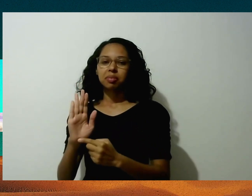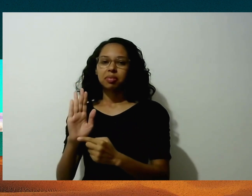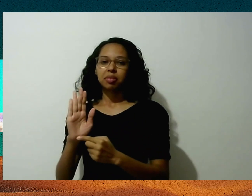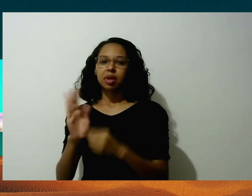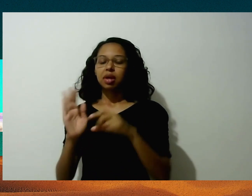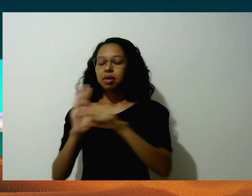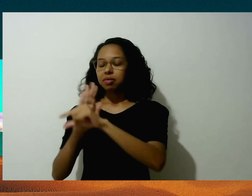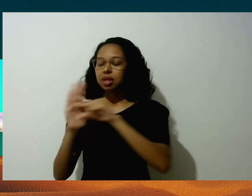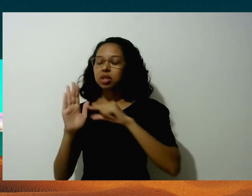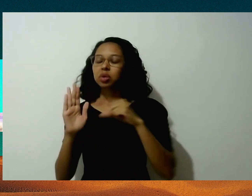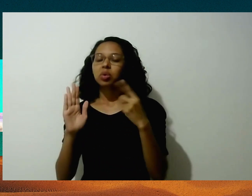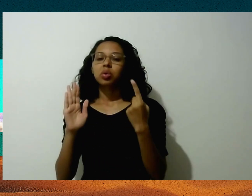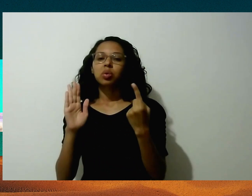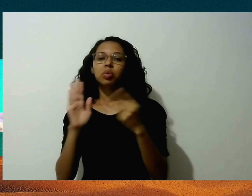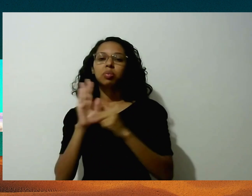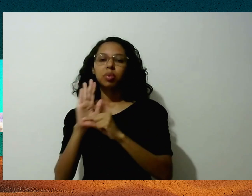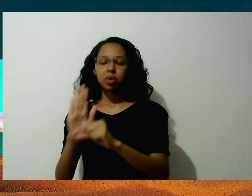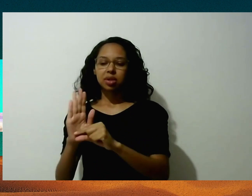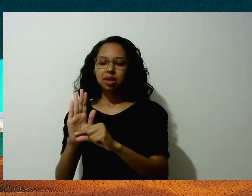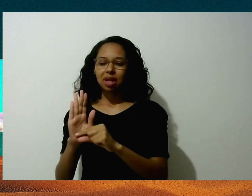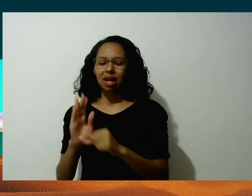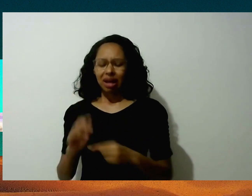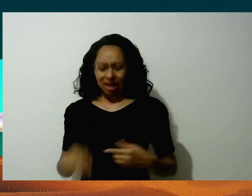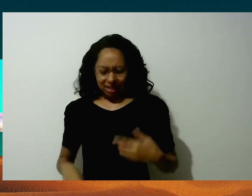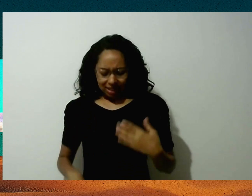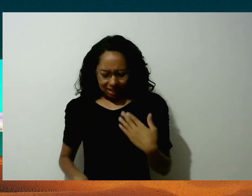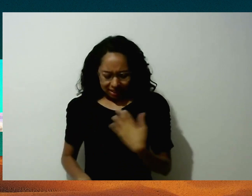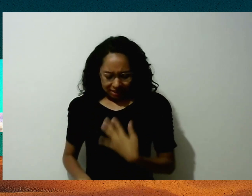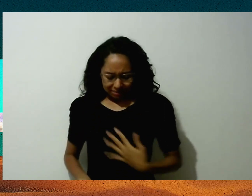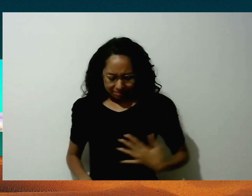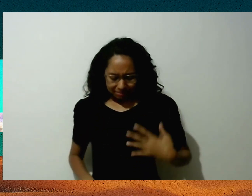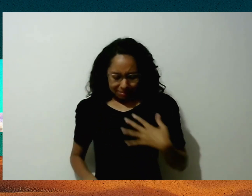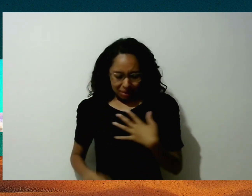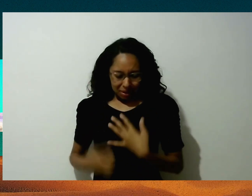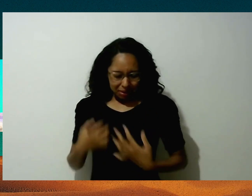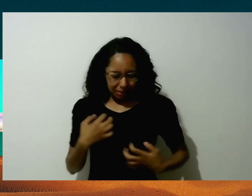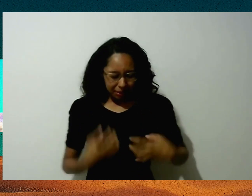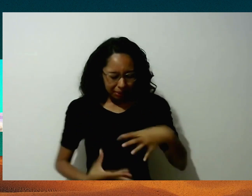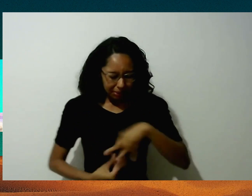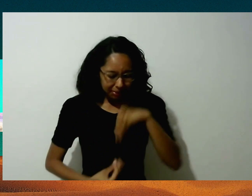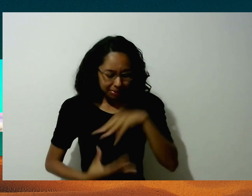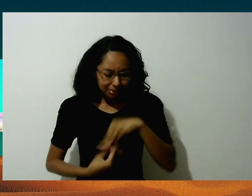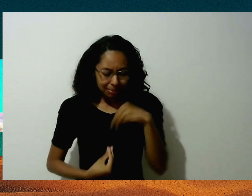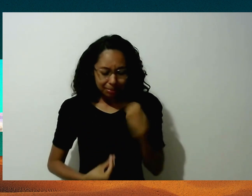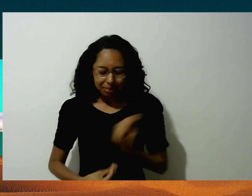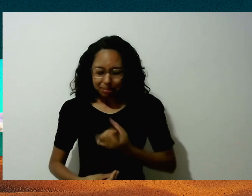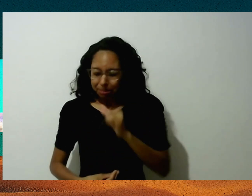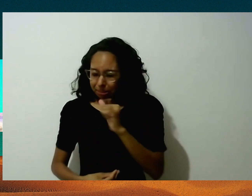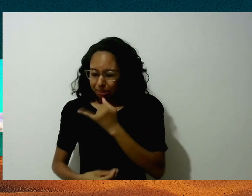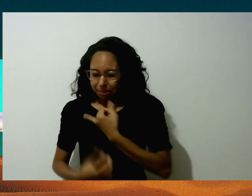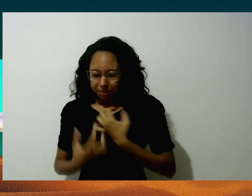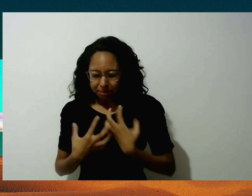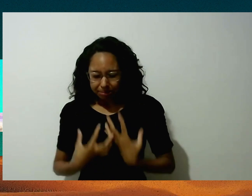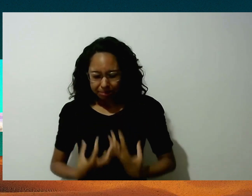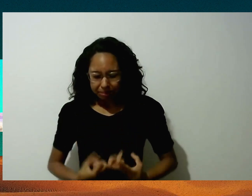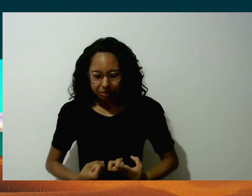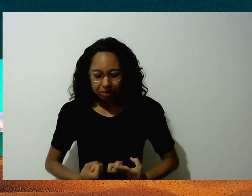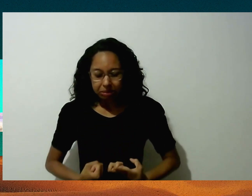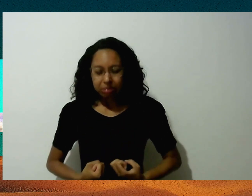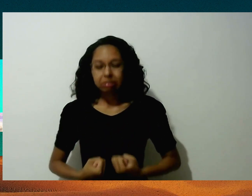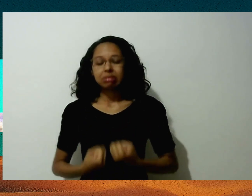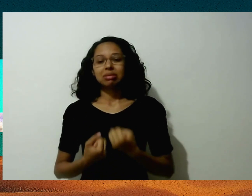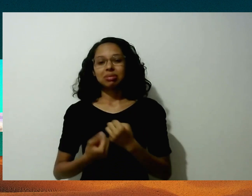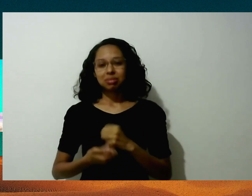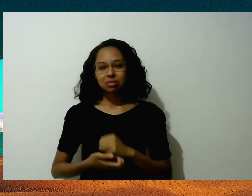minha alma tem tédio a minha vida. That's why he said to God on verse 1, chapter 10, my soul loathes my